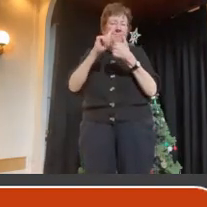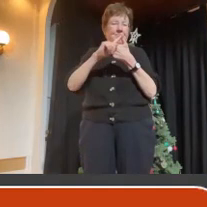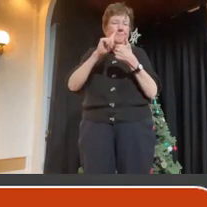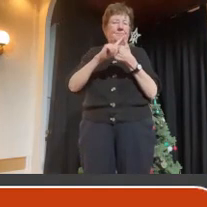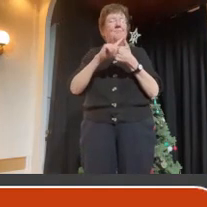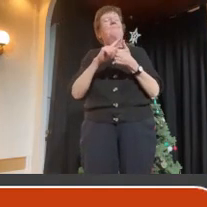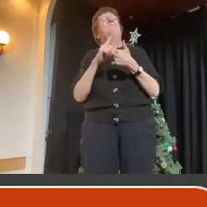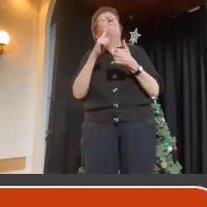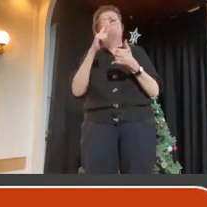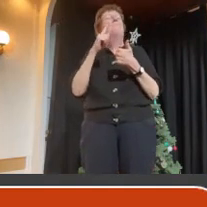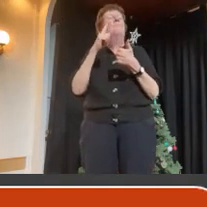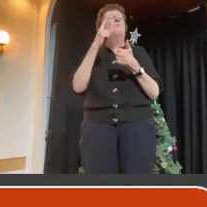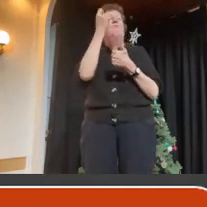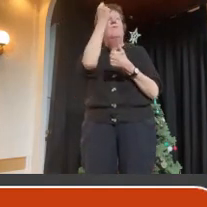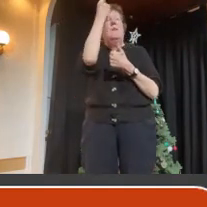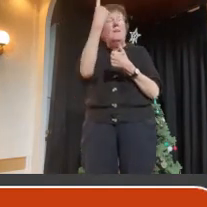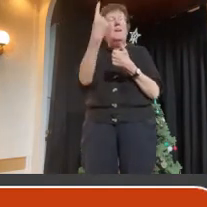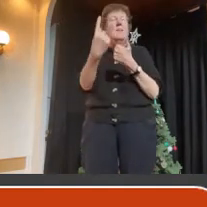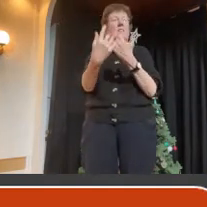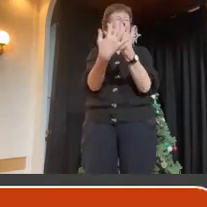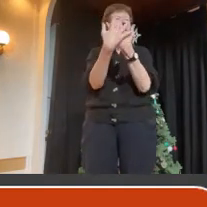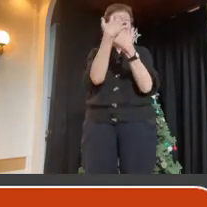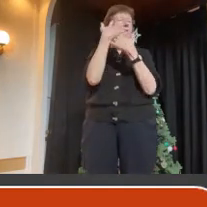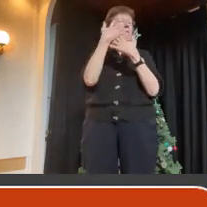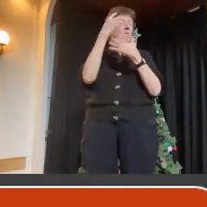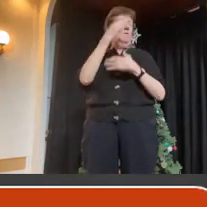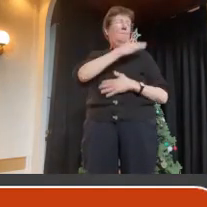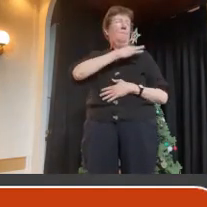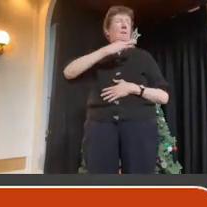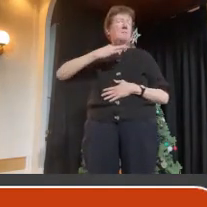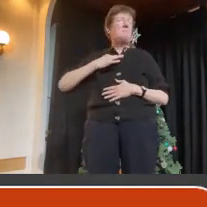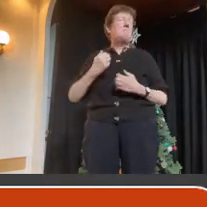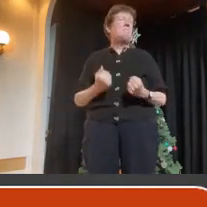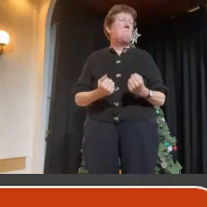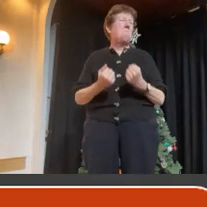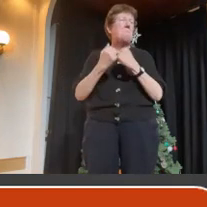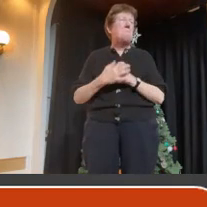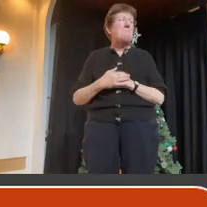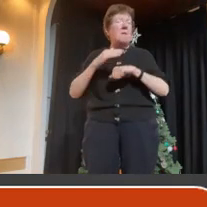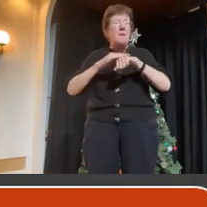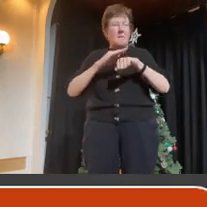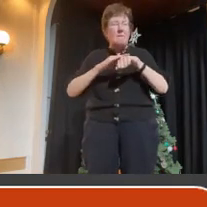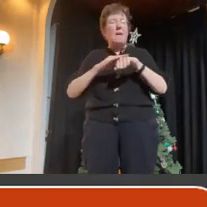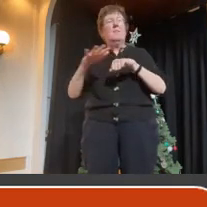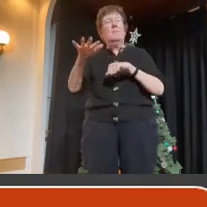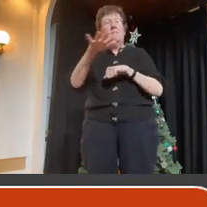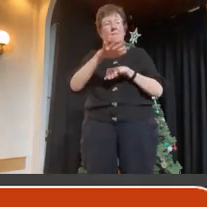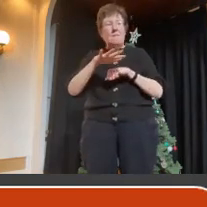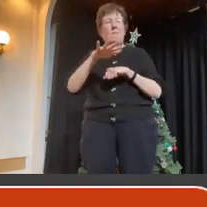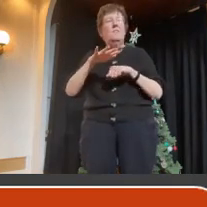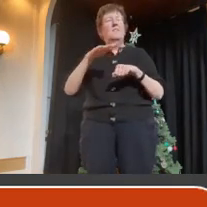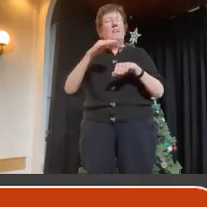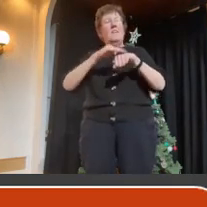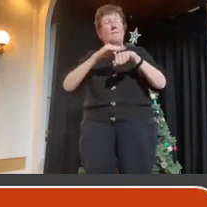So to summarise our findings from this phase 2 of the report, we realise that the influence from the medical sector is